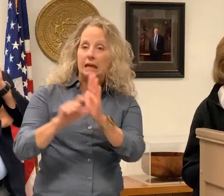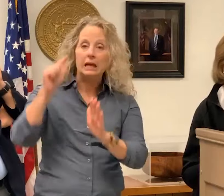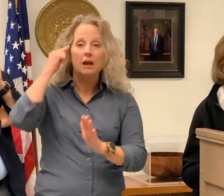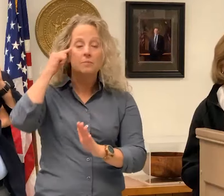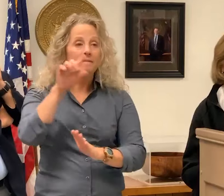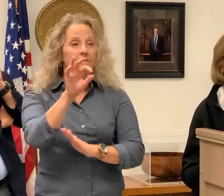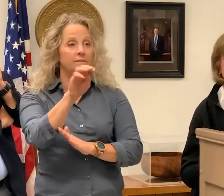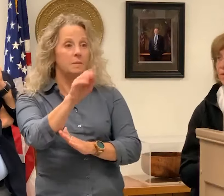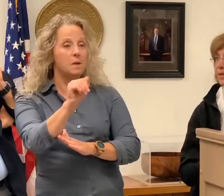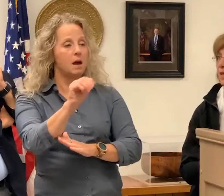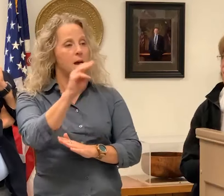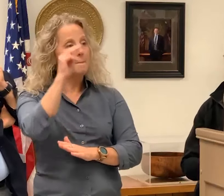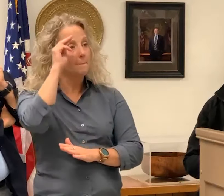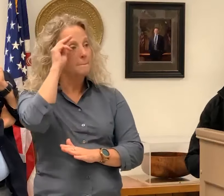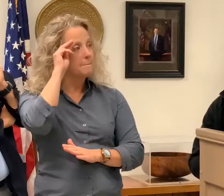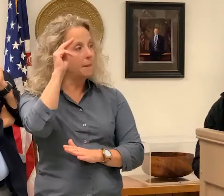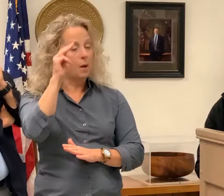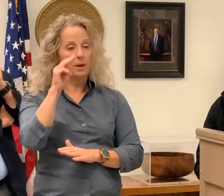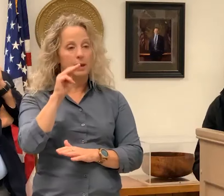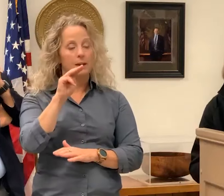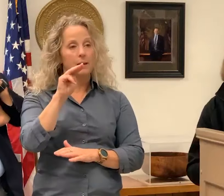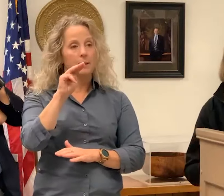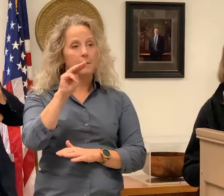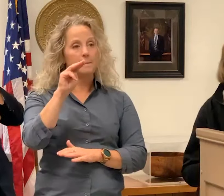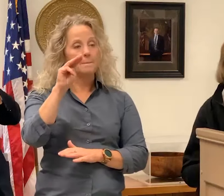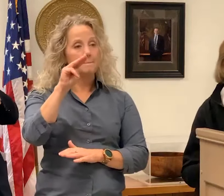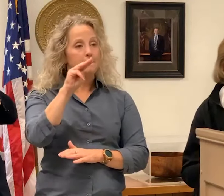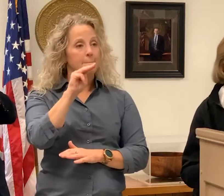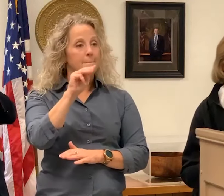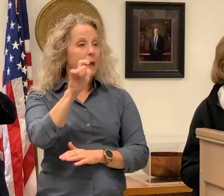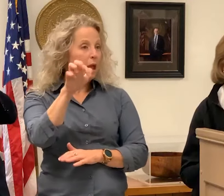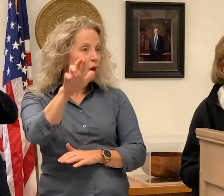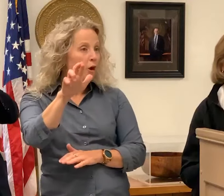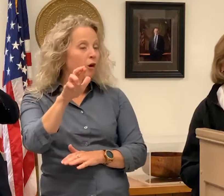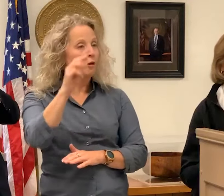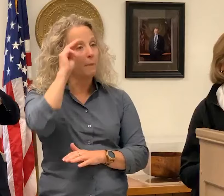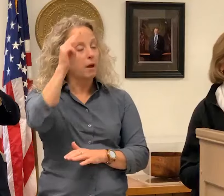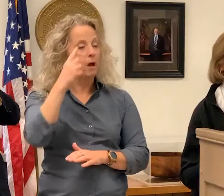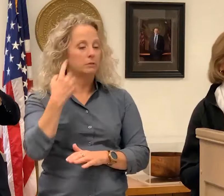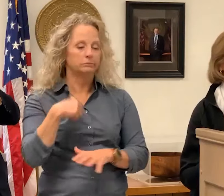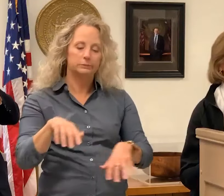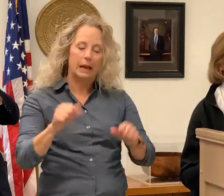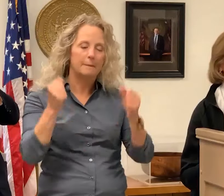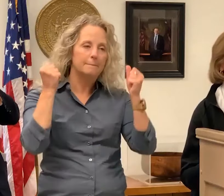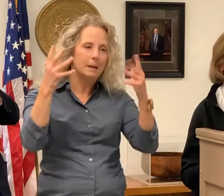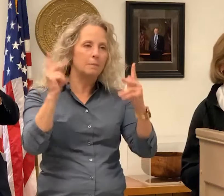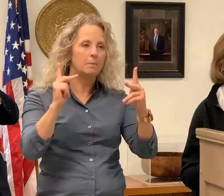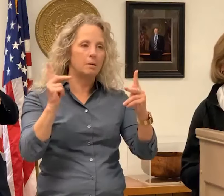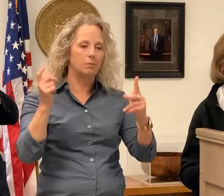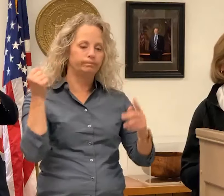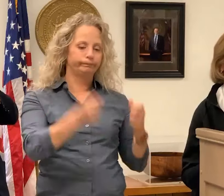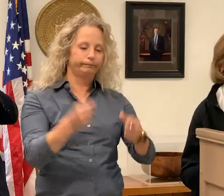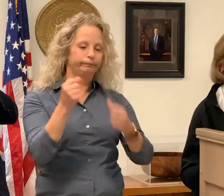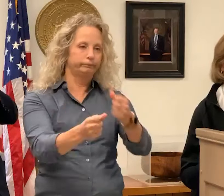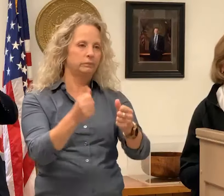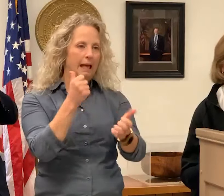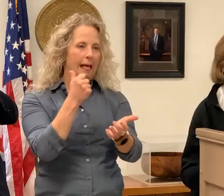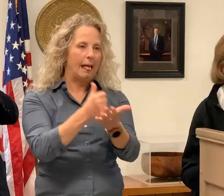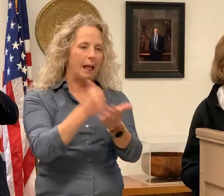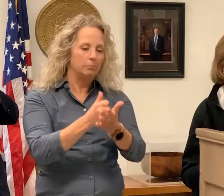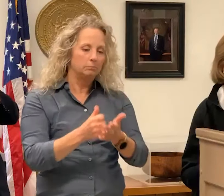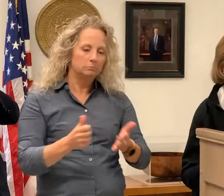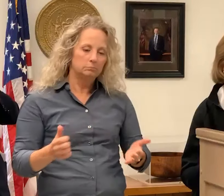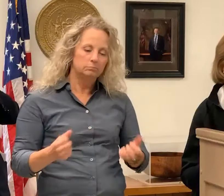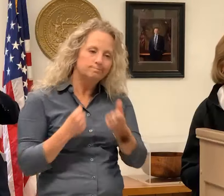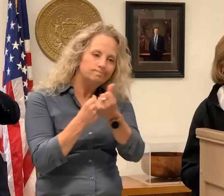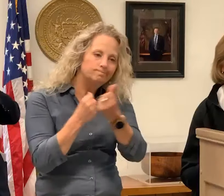FEMA, the Maui mayor. This is going to take a lot of players to make sure that we get